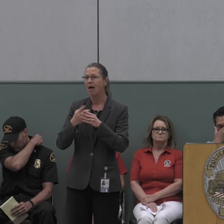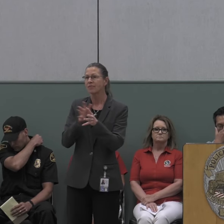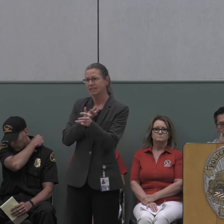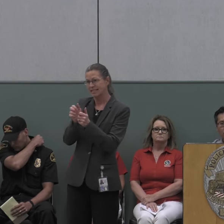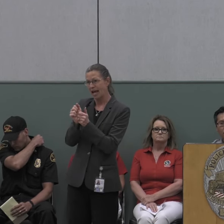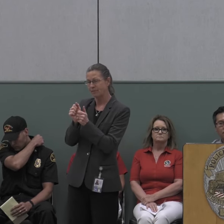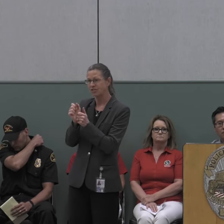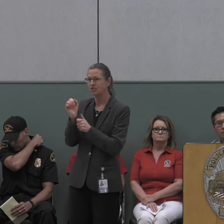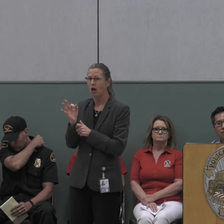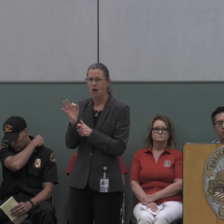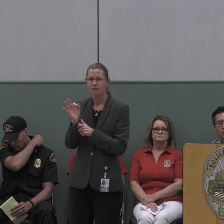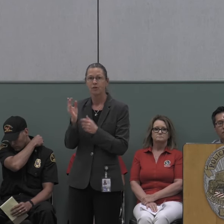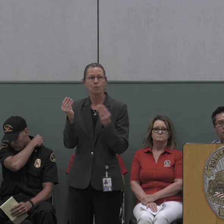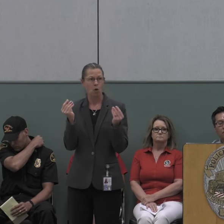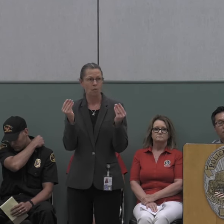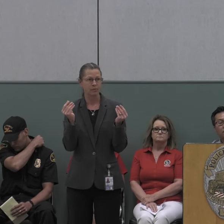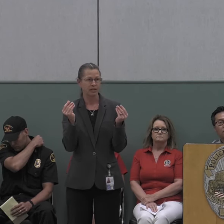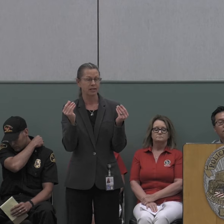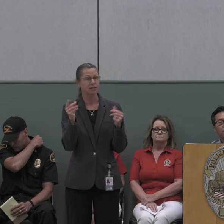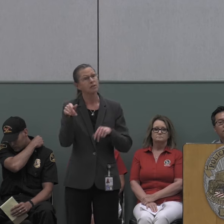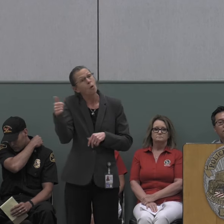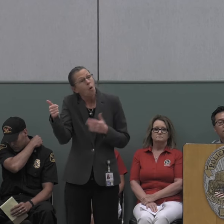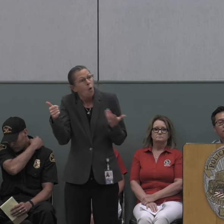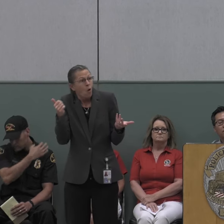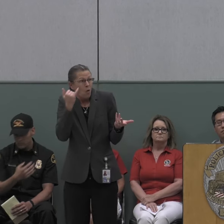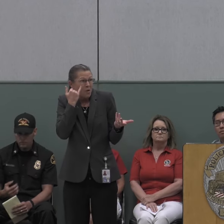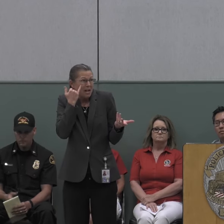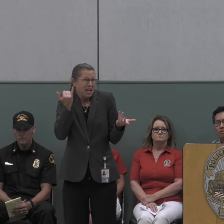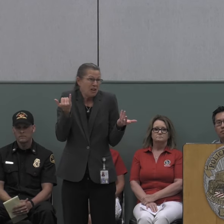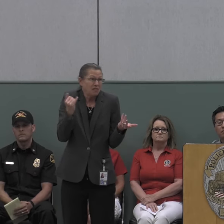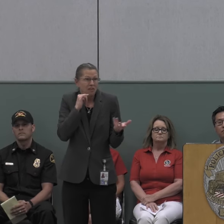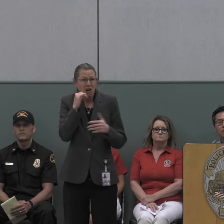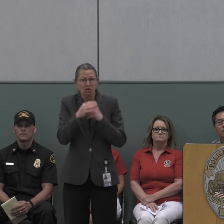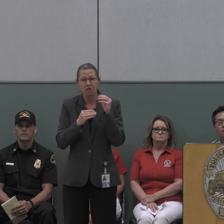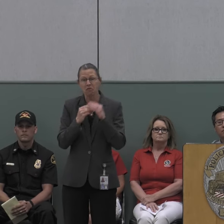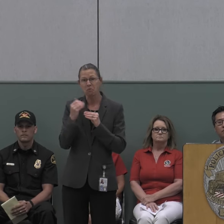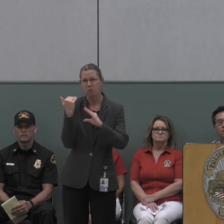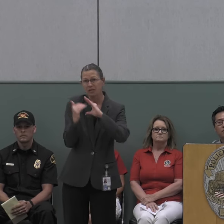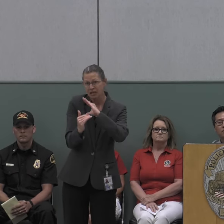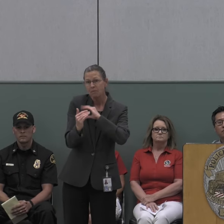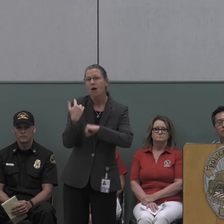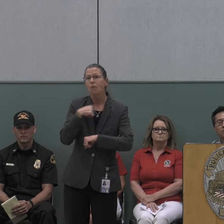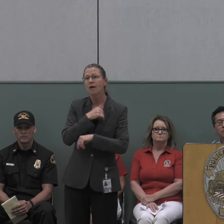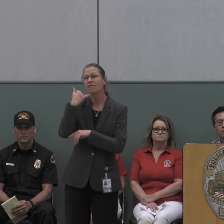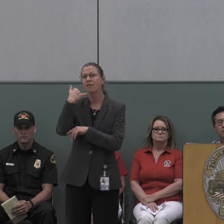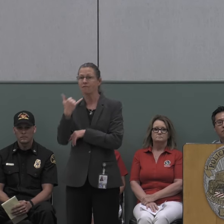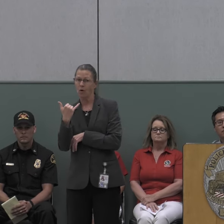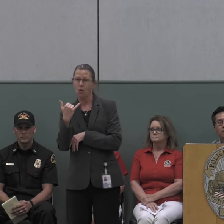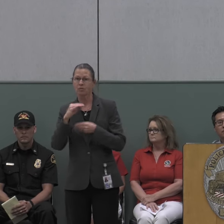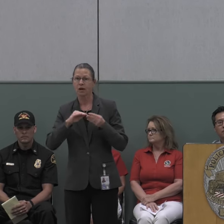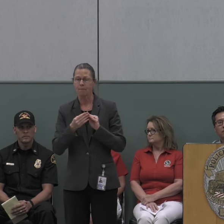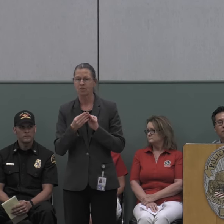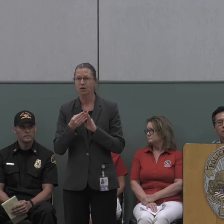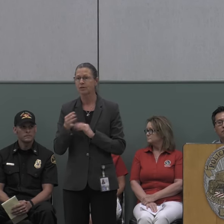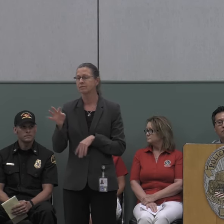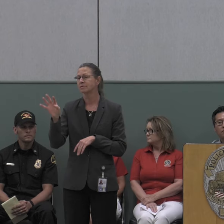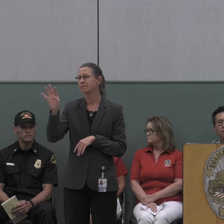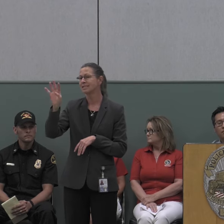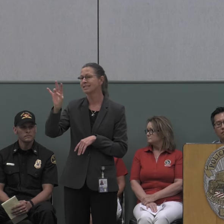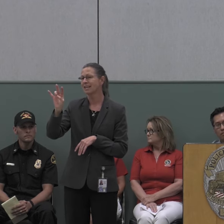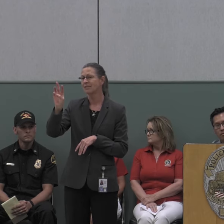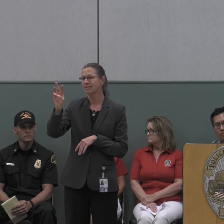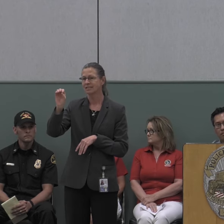Or if you're not comfortable with email, we've also set up a hotline. And that number is